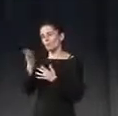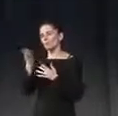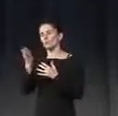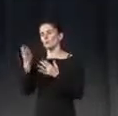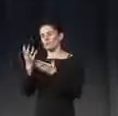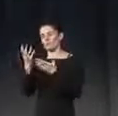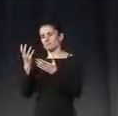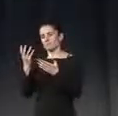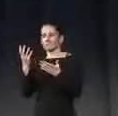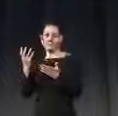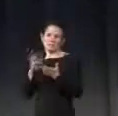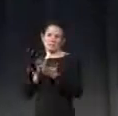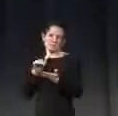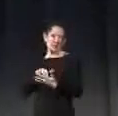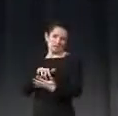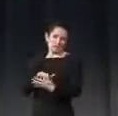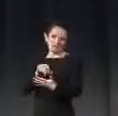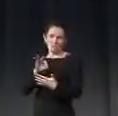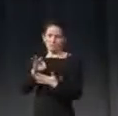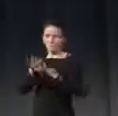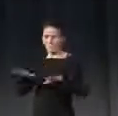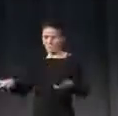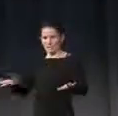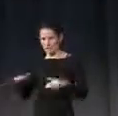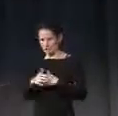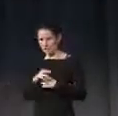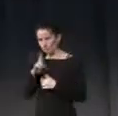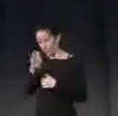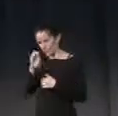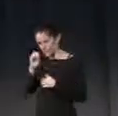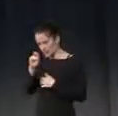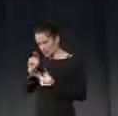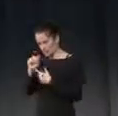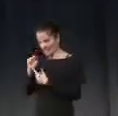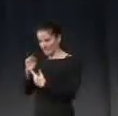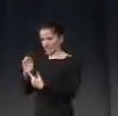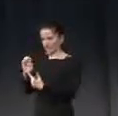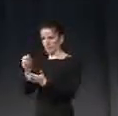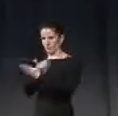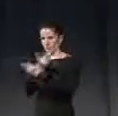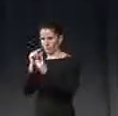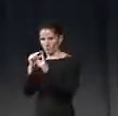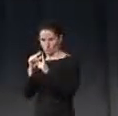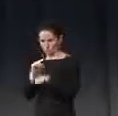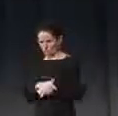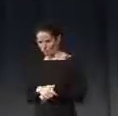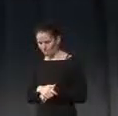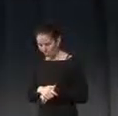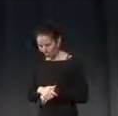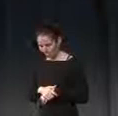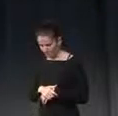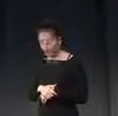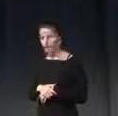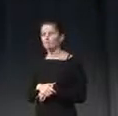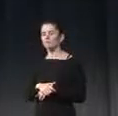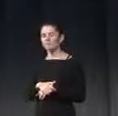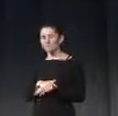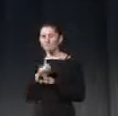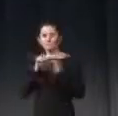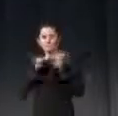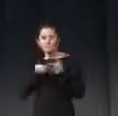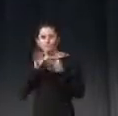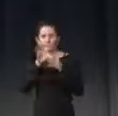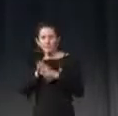late 1800s, Heinrich Hertz and other physicists began to investigate electrical waves and, in turn, the phenomenon of